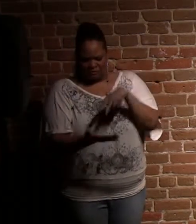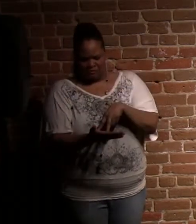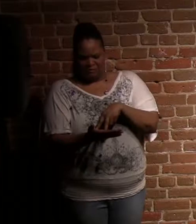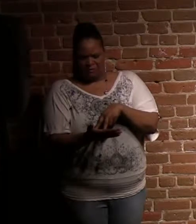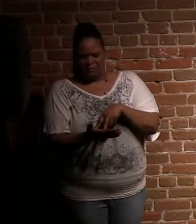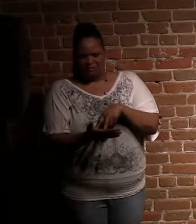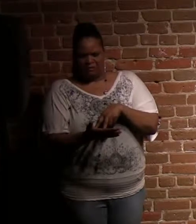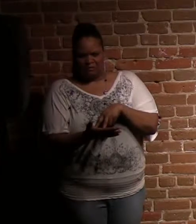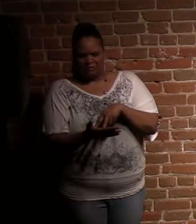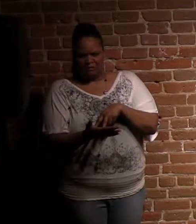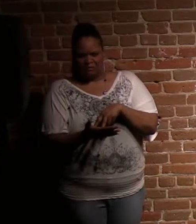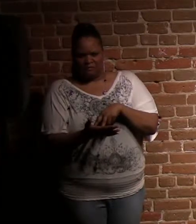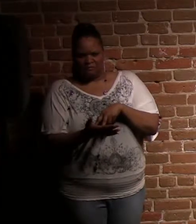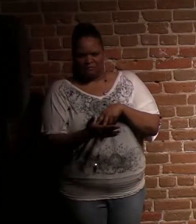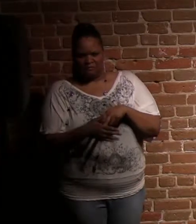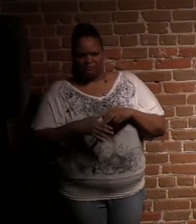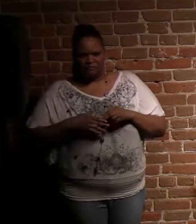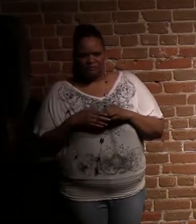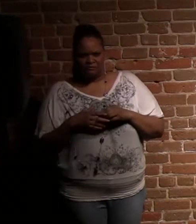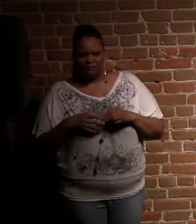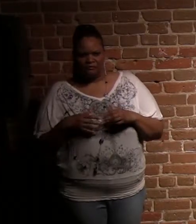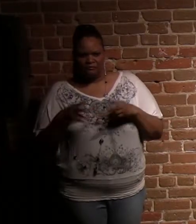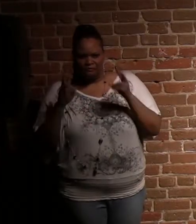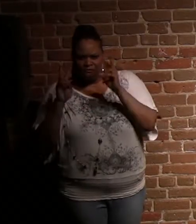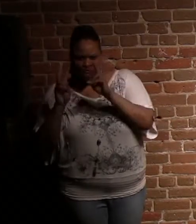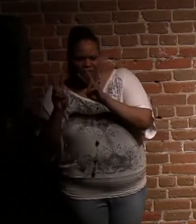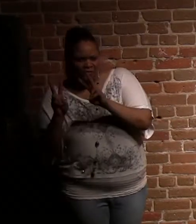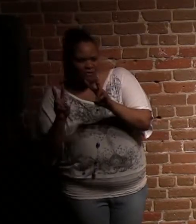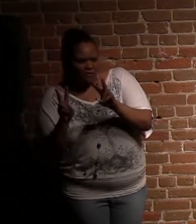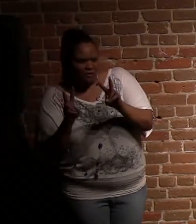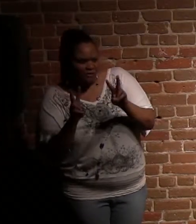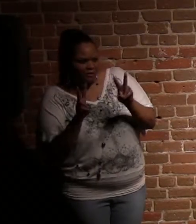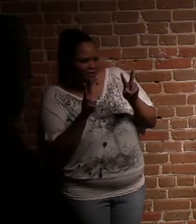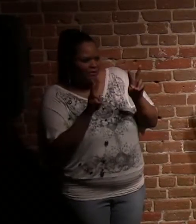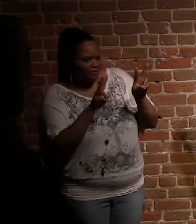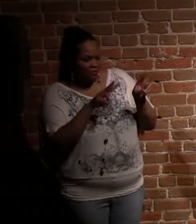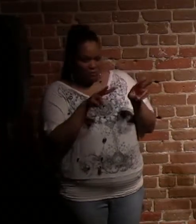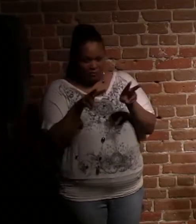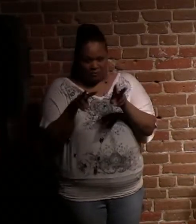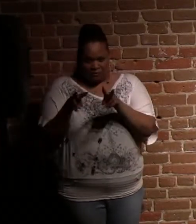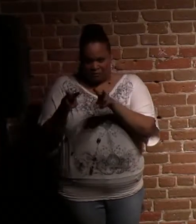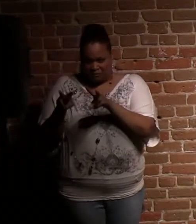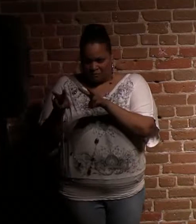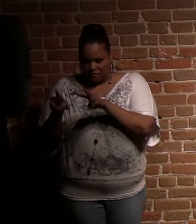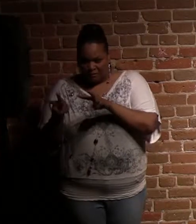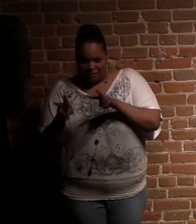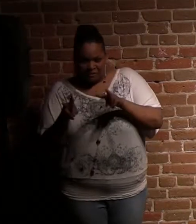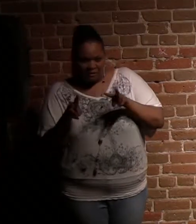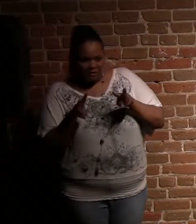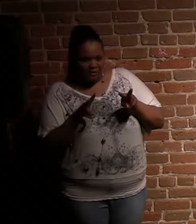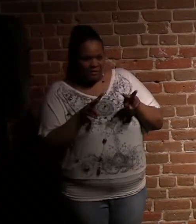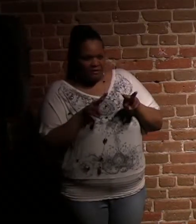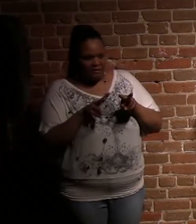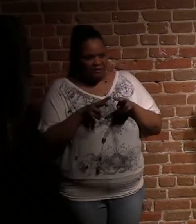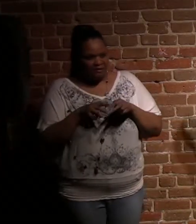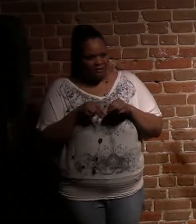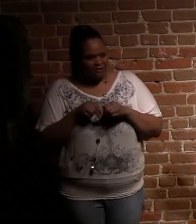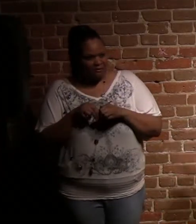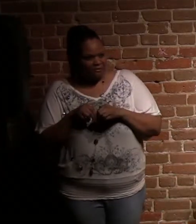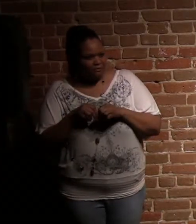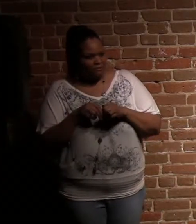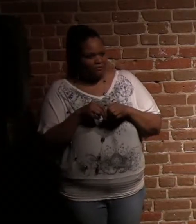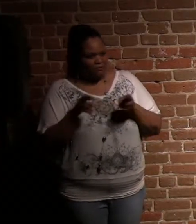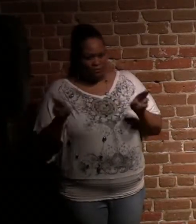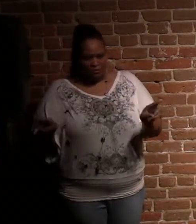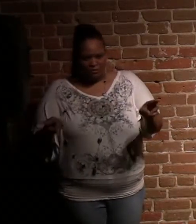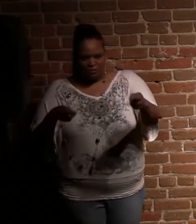perfectly still and looked around at everyone around me. And the room was just